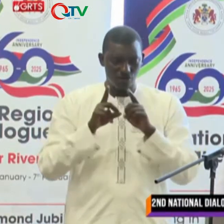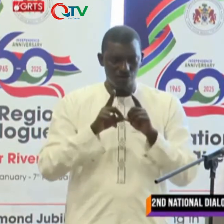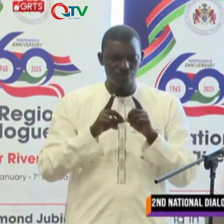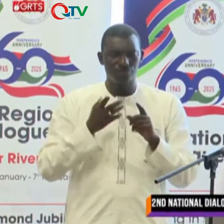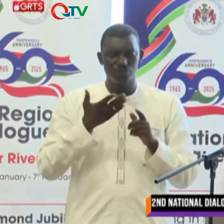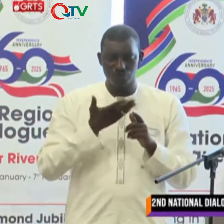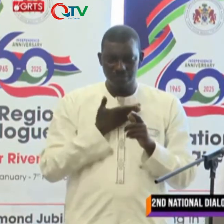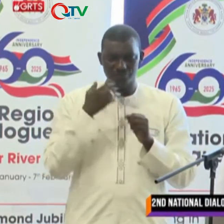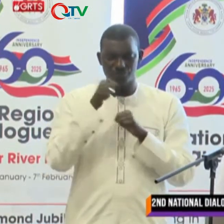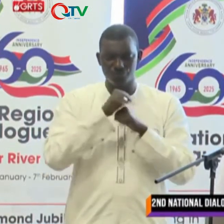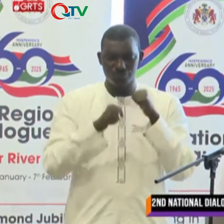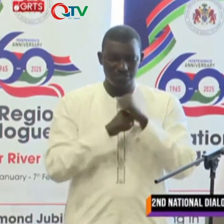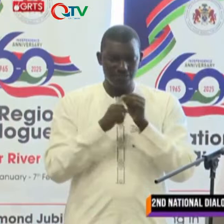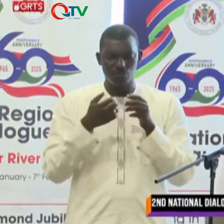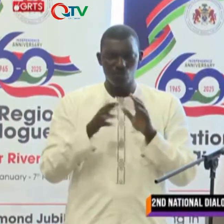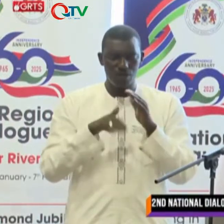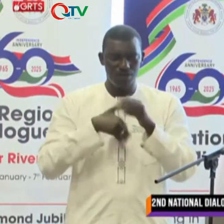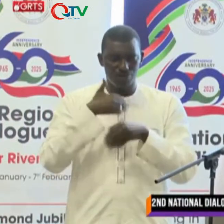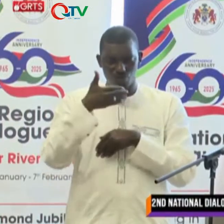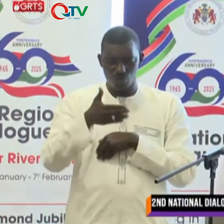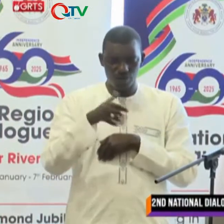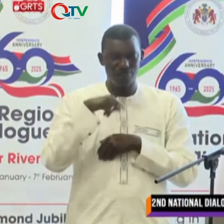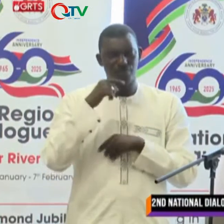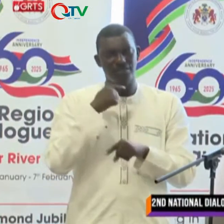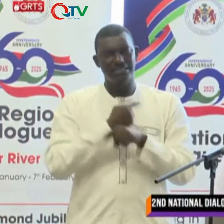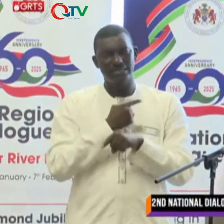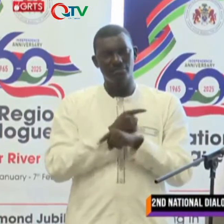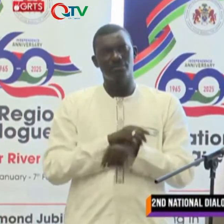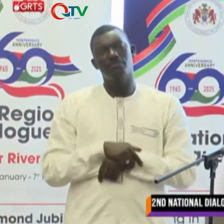chart a sustainable way forward for the country.